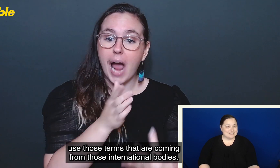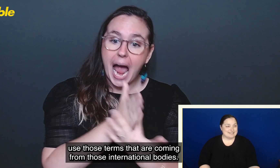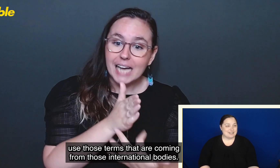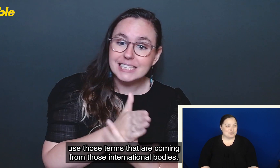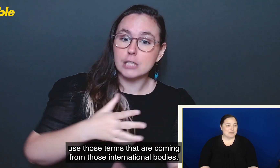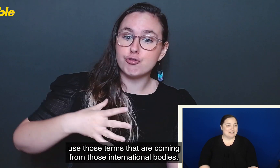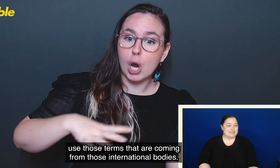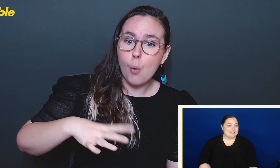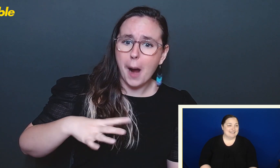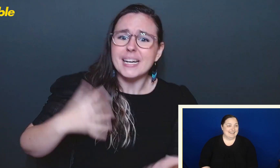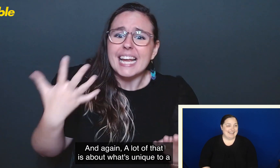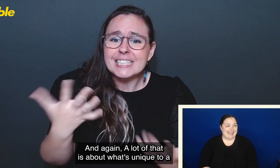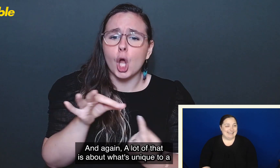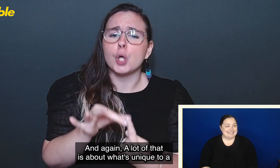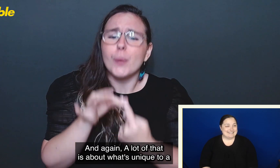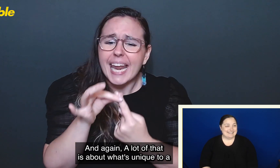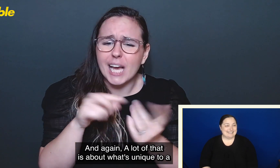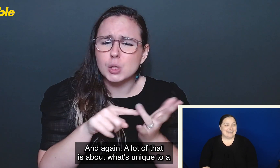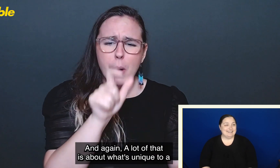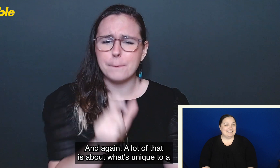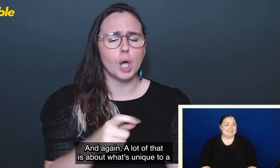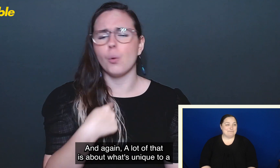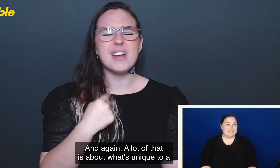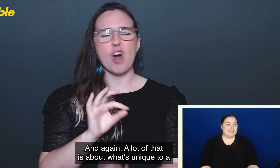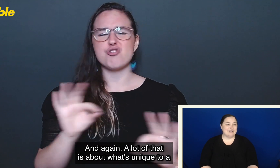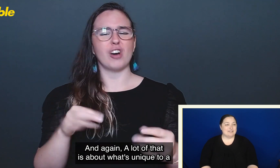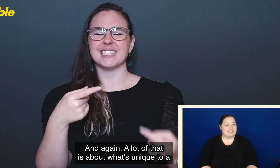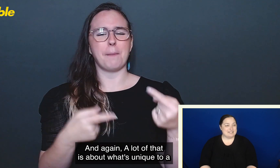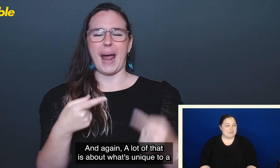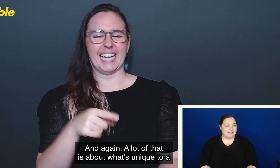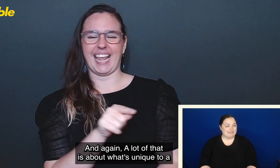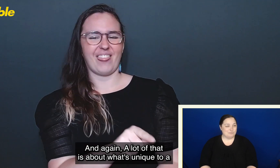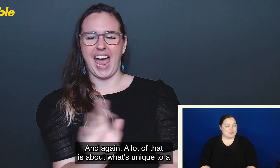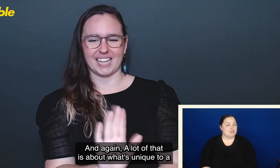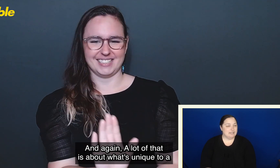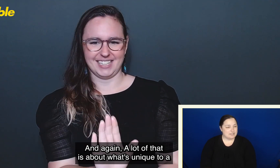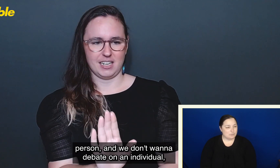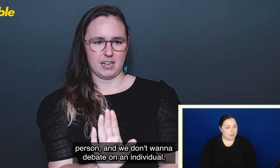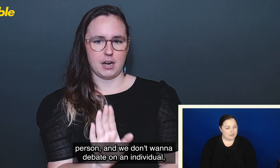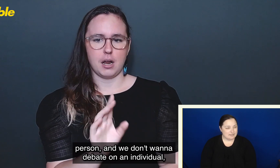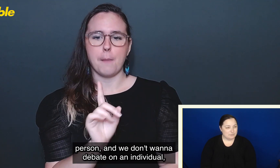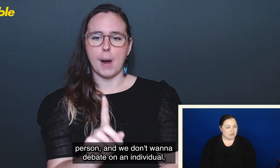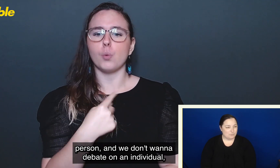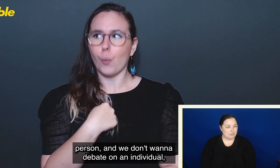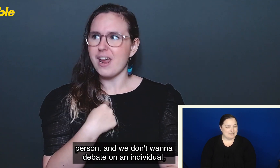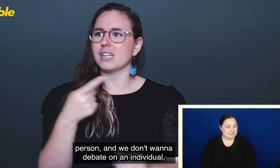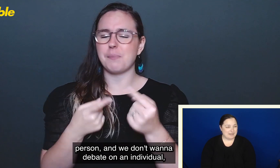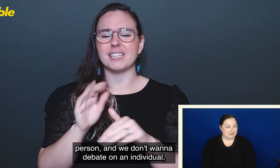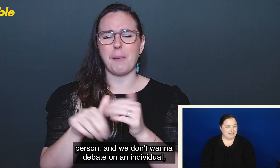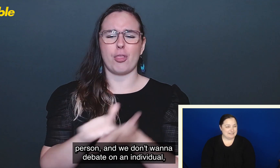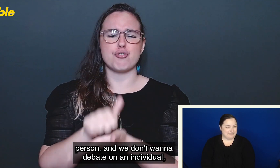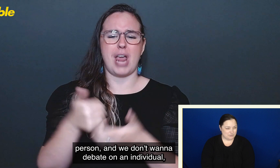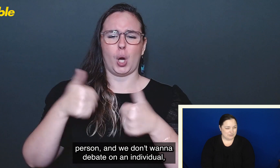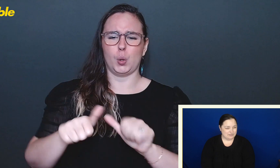those international bodies. And again, a lot of that is about what's unique to a person, and we don't want to debate